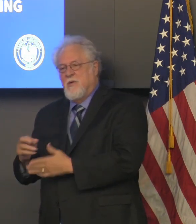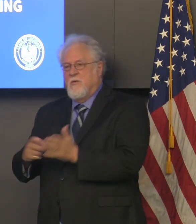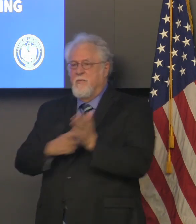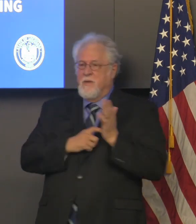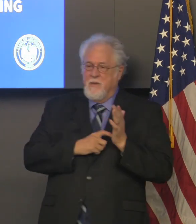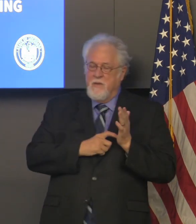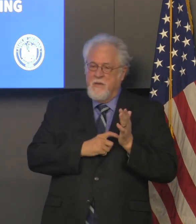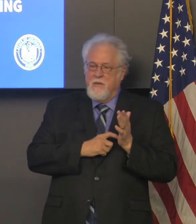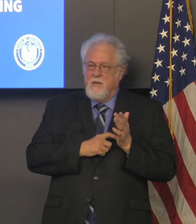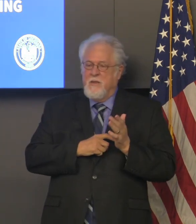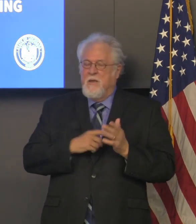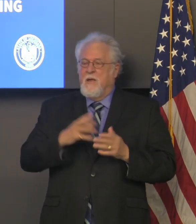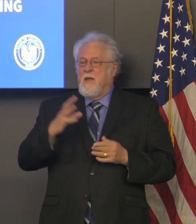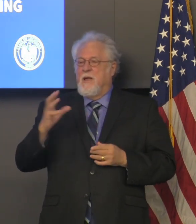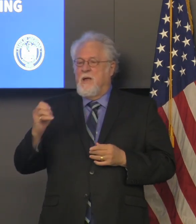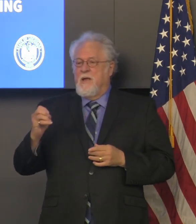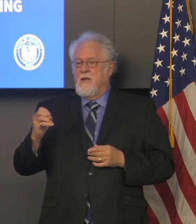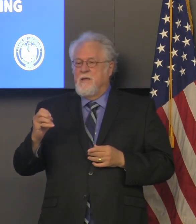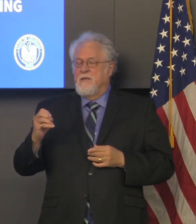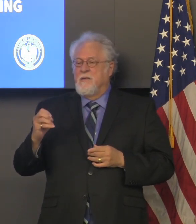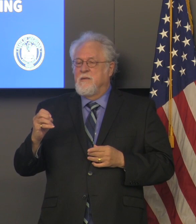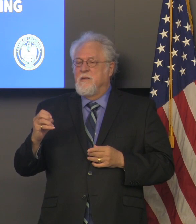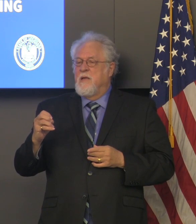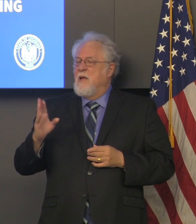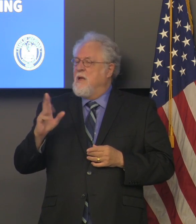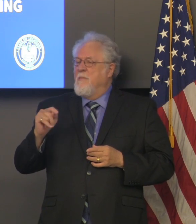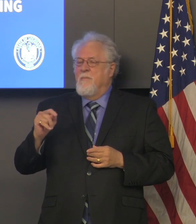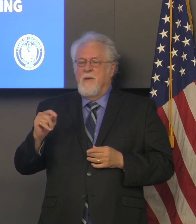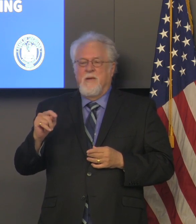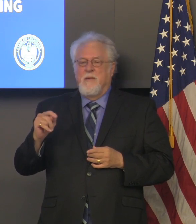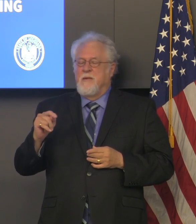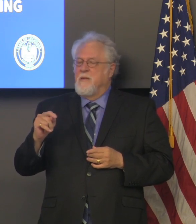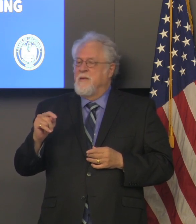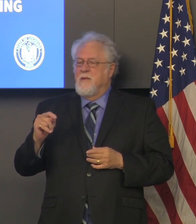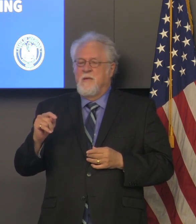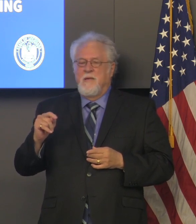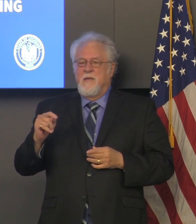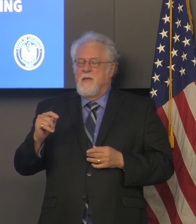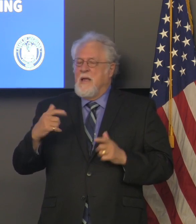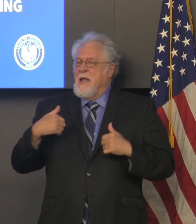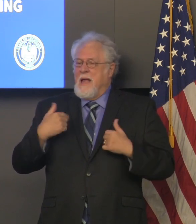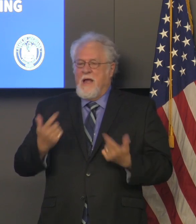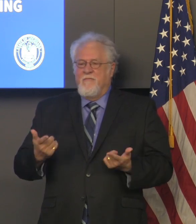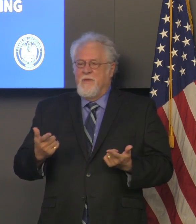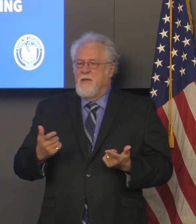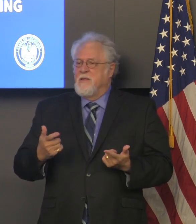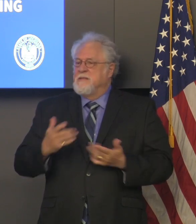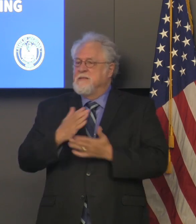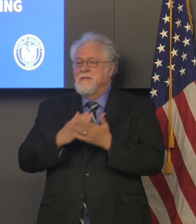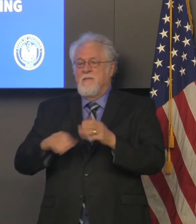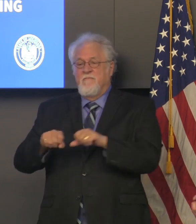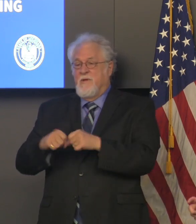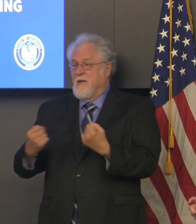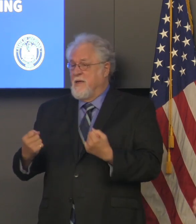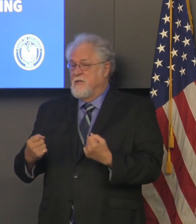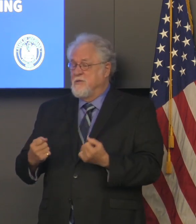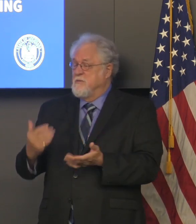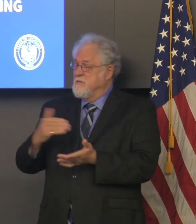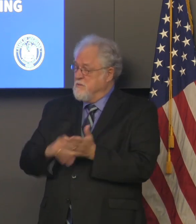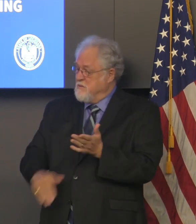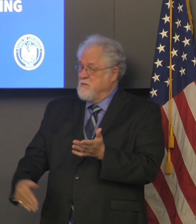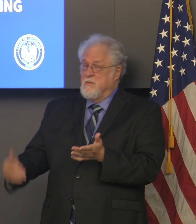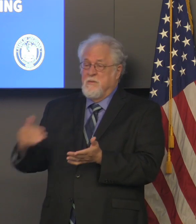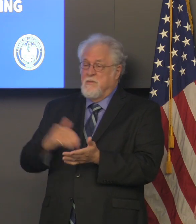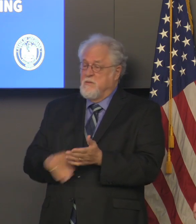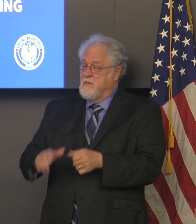mandatory, and so forth. But there obviously have been some violations that are repeated enough